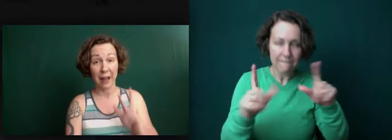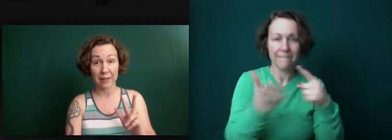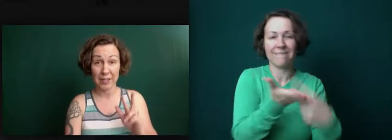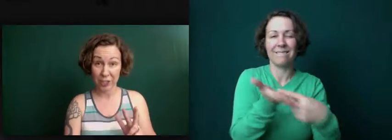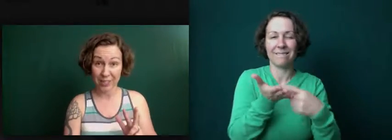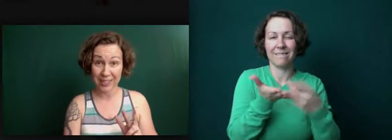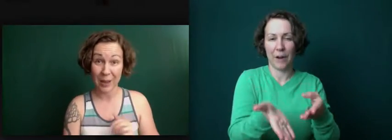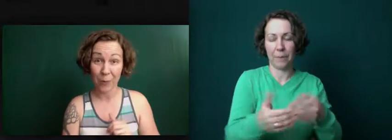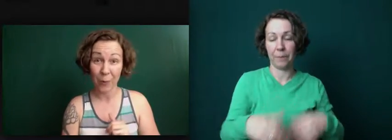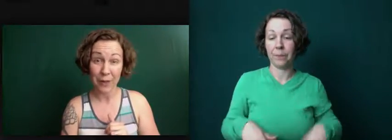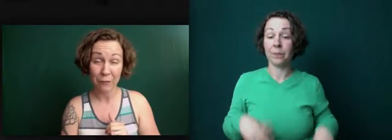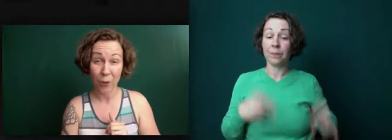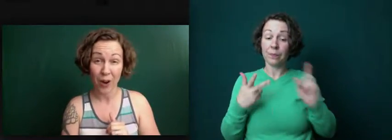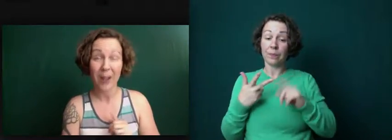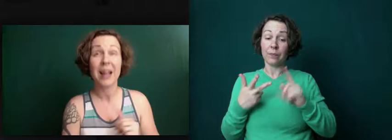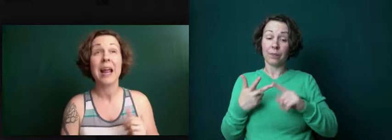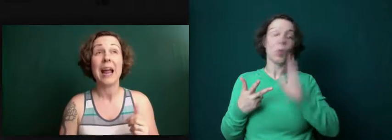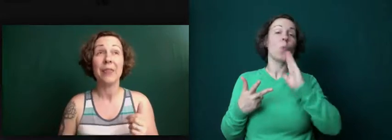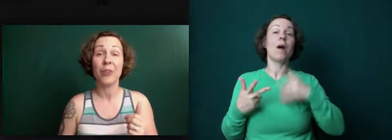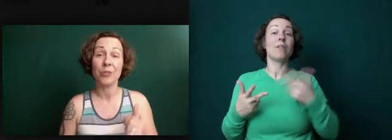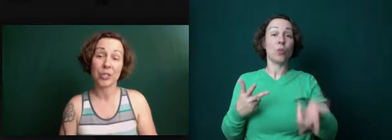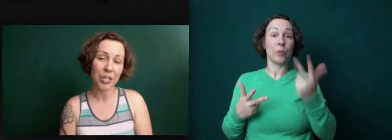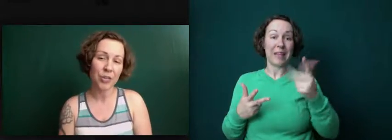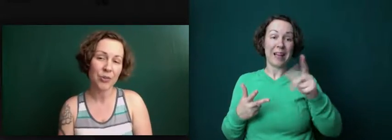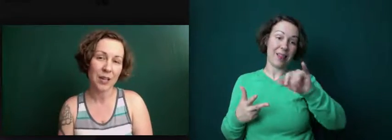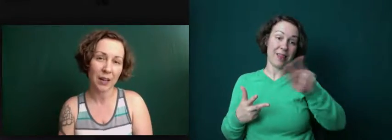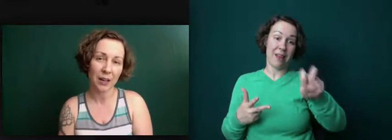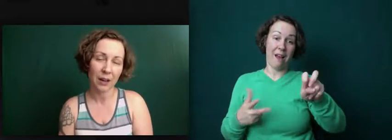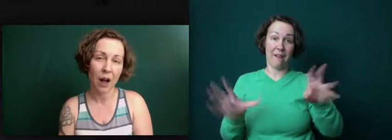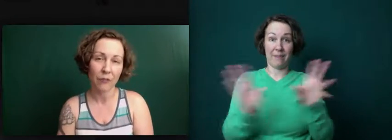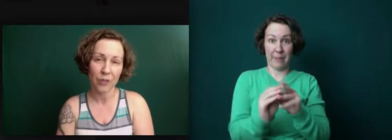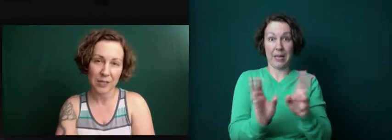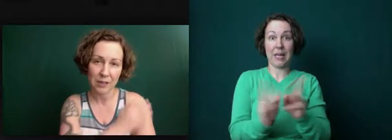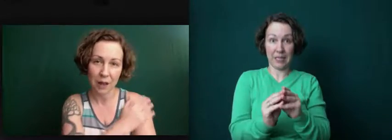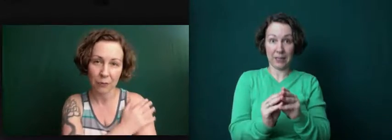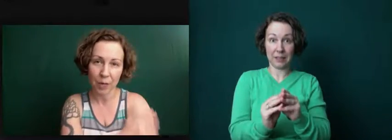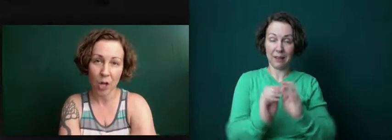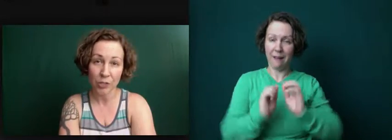3 live sessions that we'll meet for, and those are going to use a